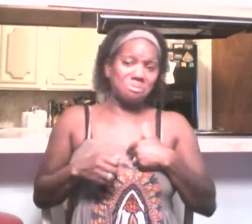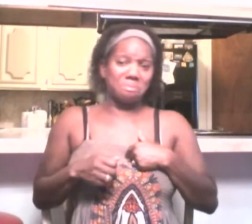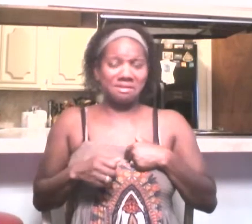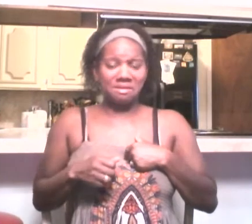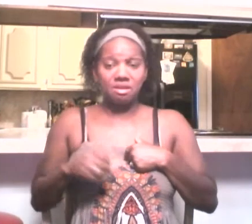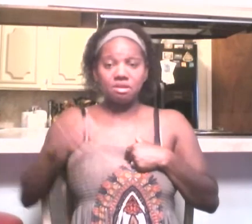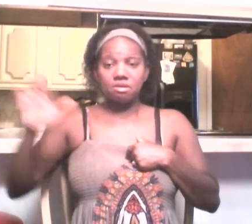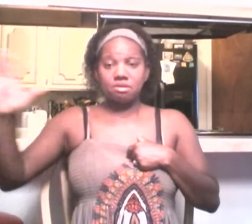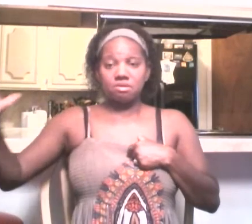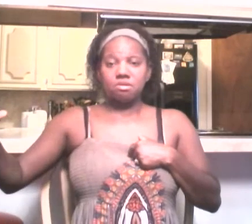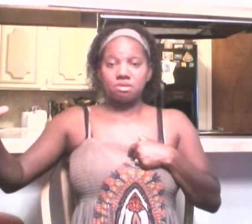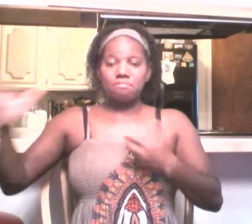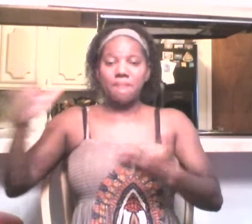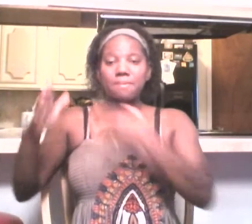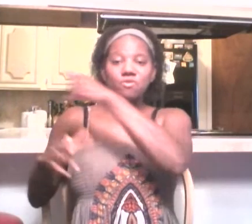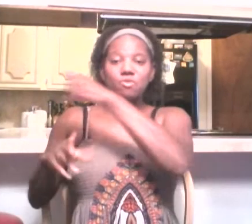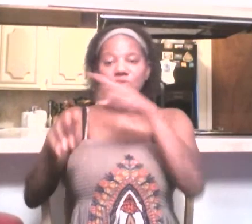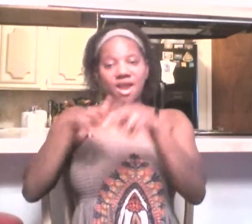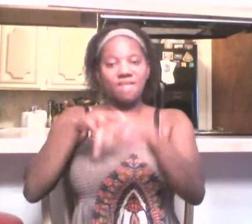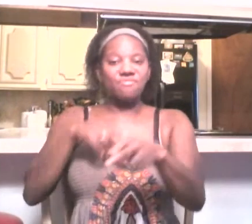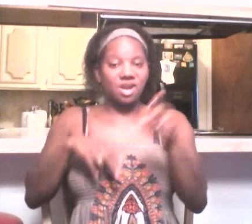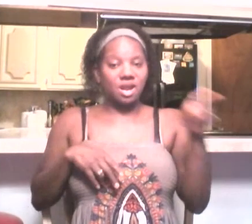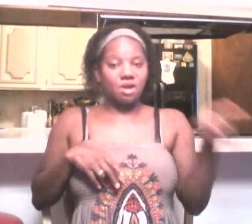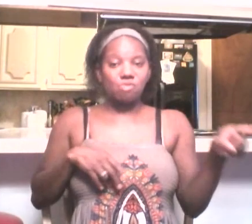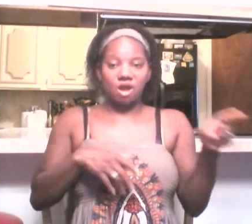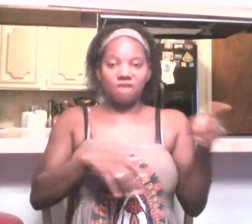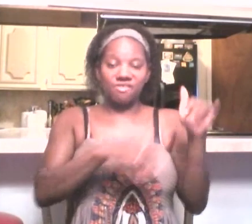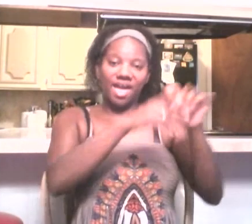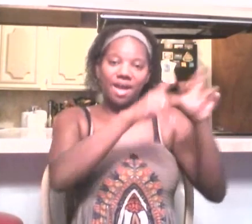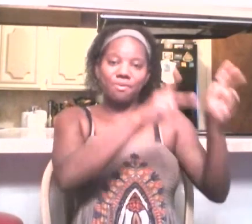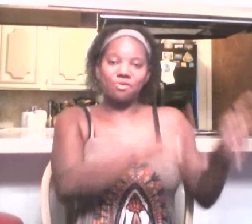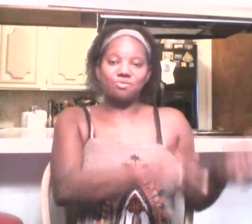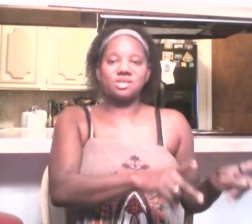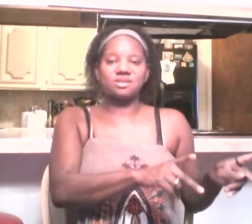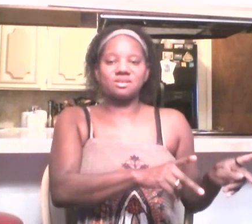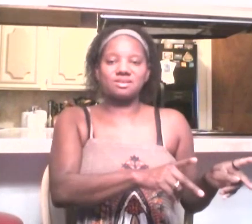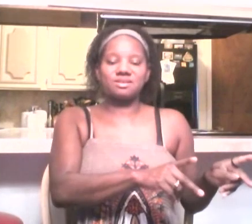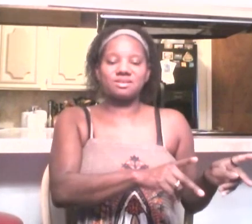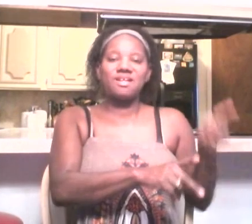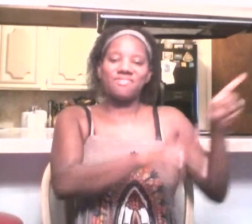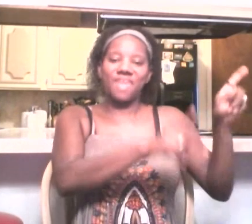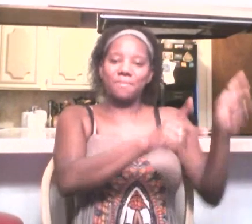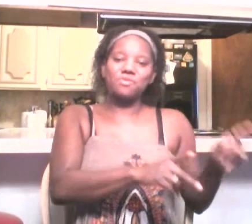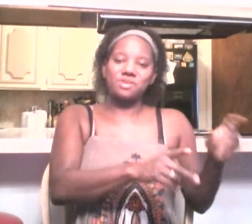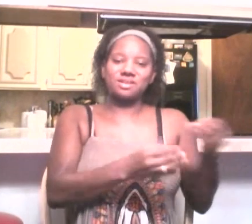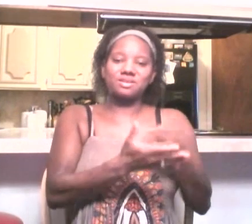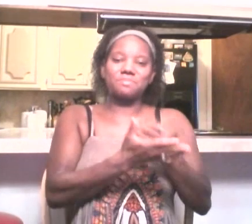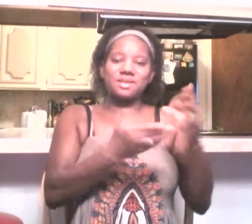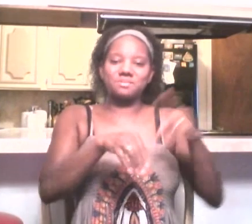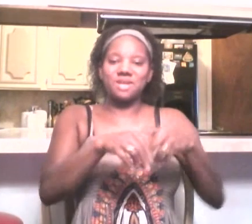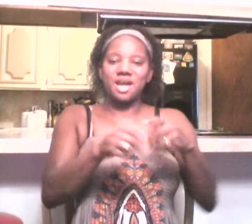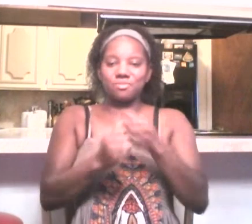me, maybe you cut the load off of that person can spend some time with